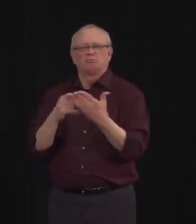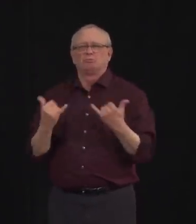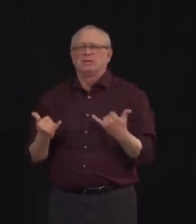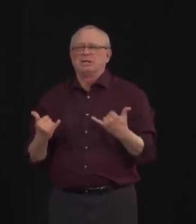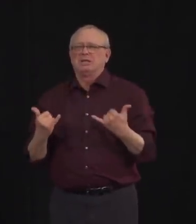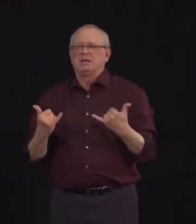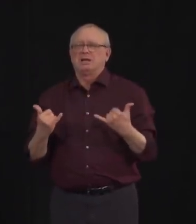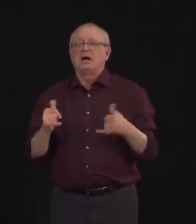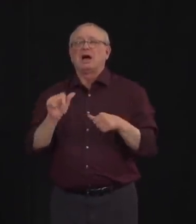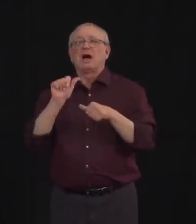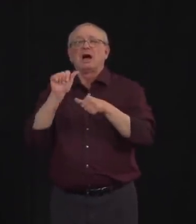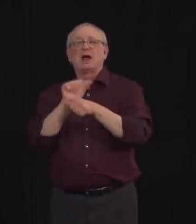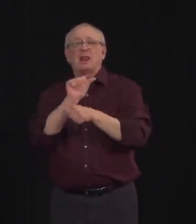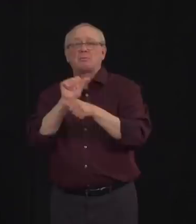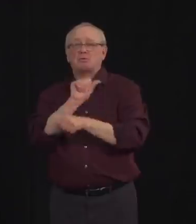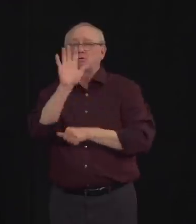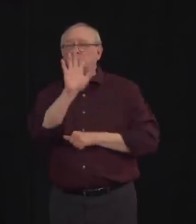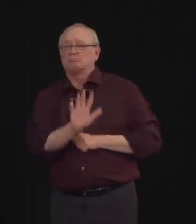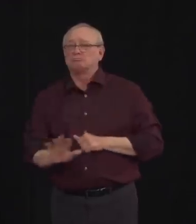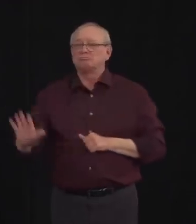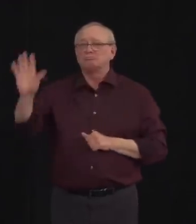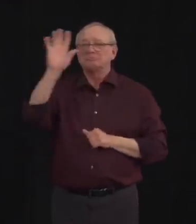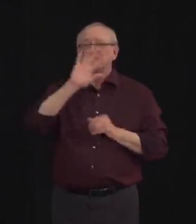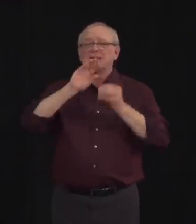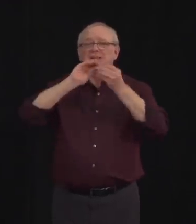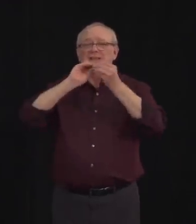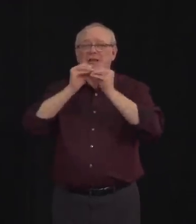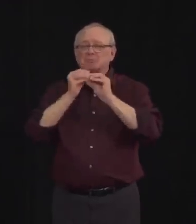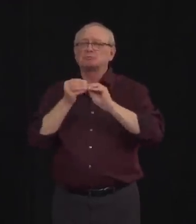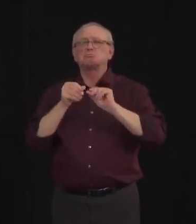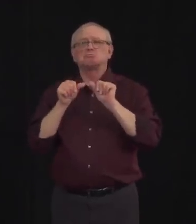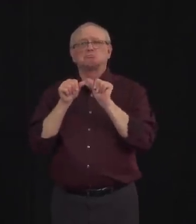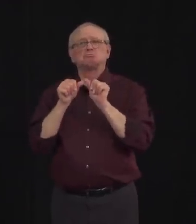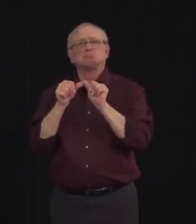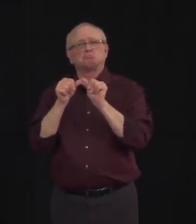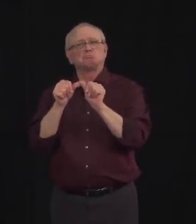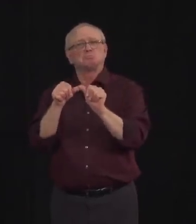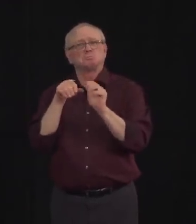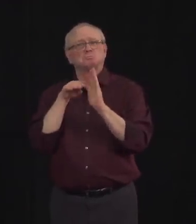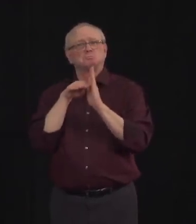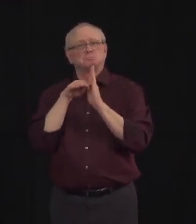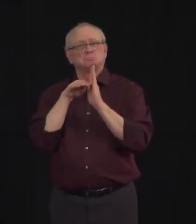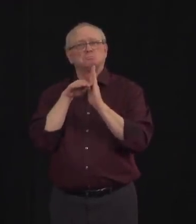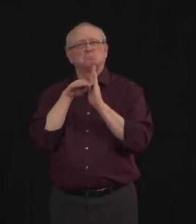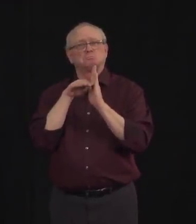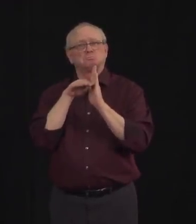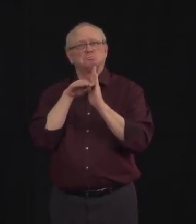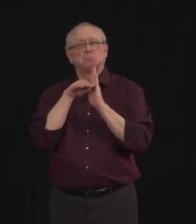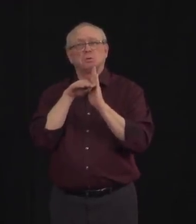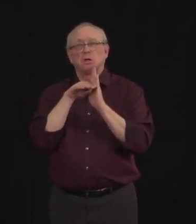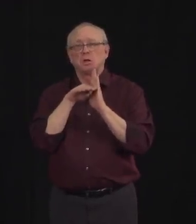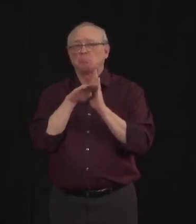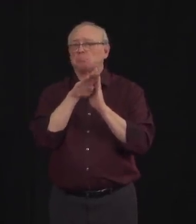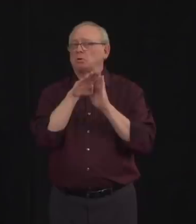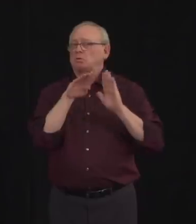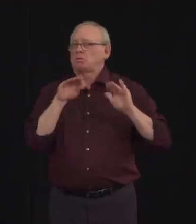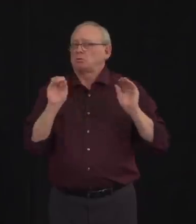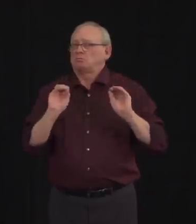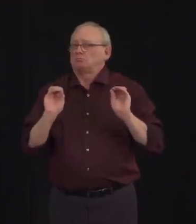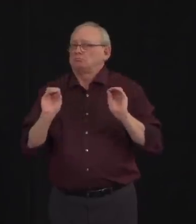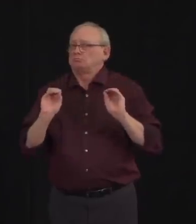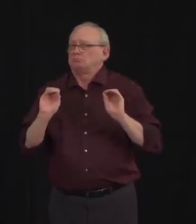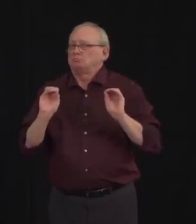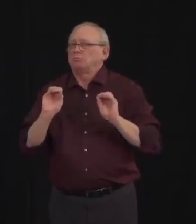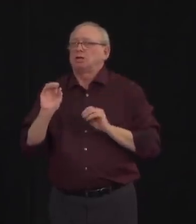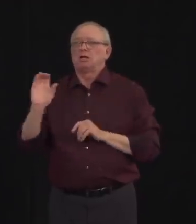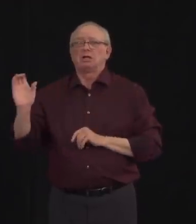have held steady. We are not seeing any increase so far in numbers in Calgary and Brooks, and overall, as I mentioned, our